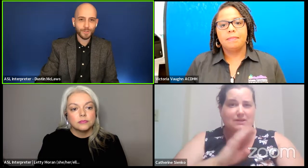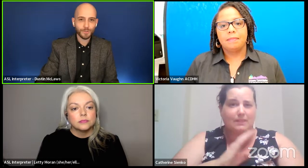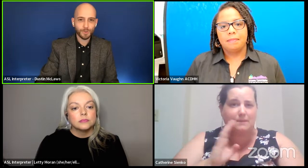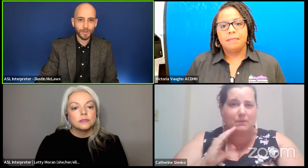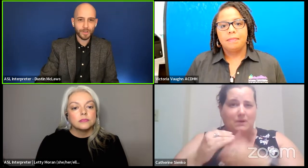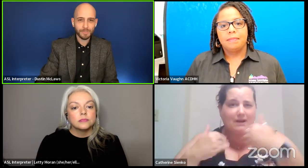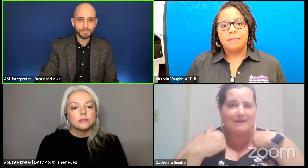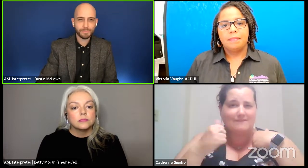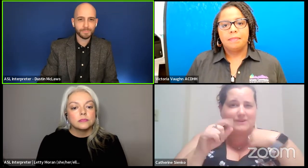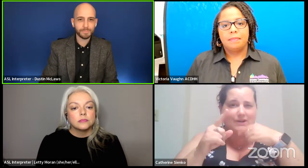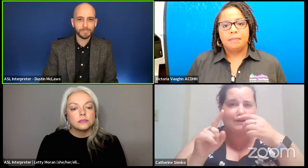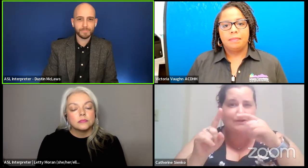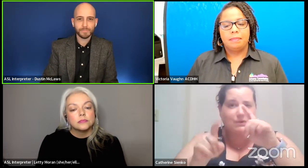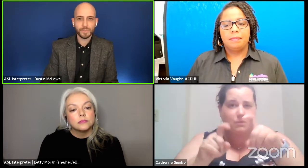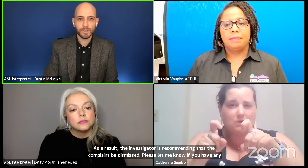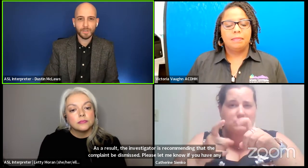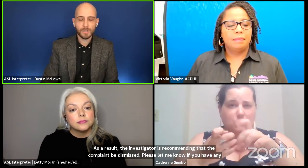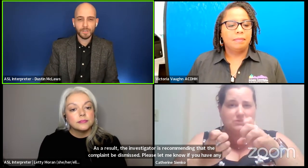Thank you, Victoria.